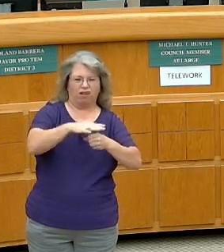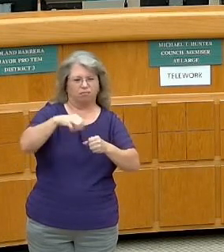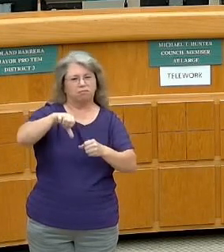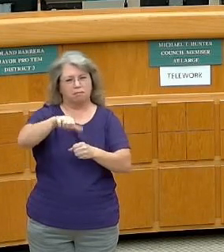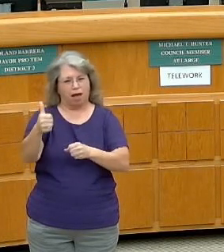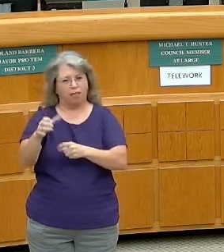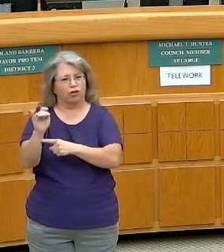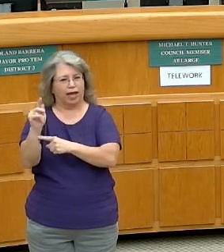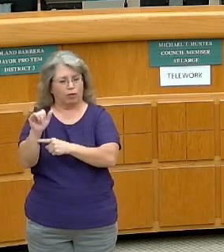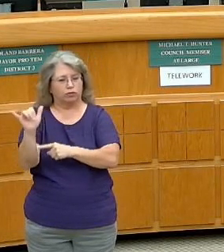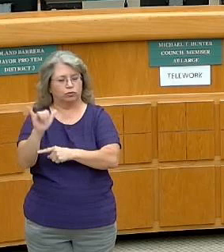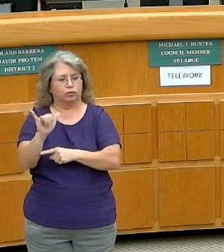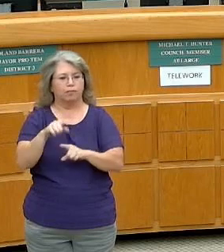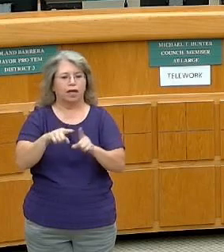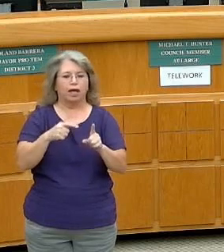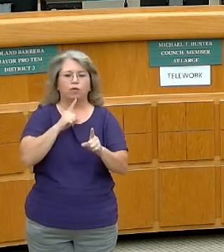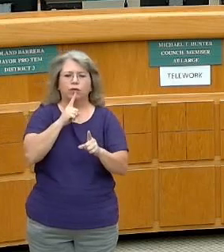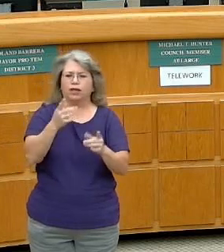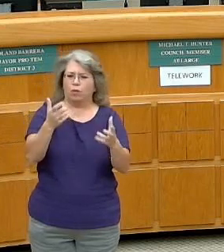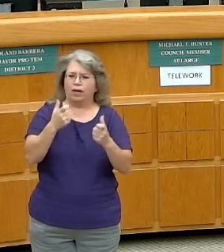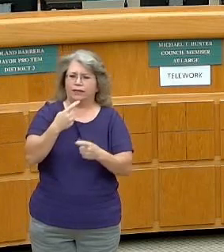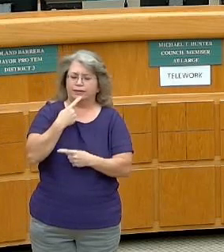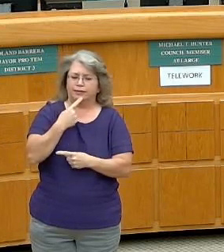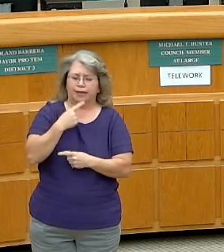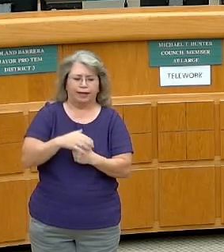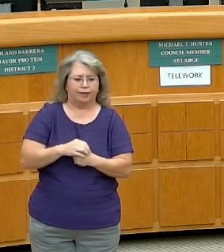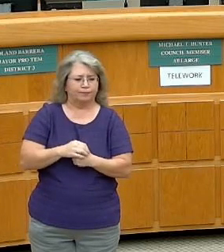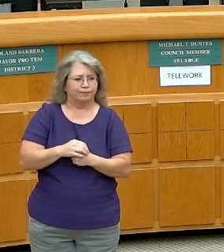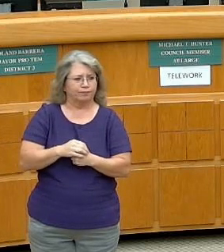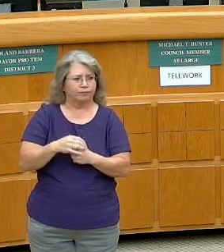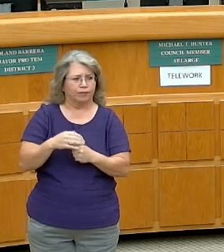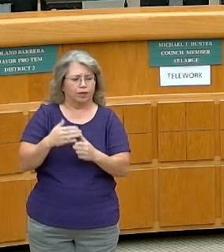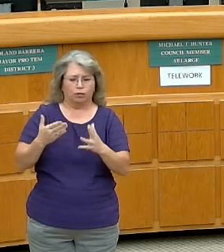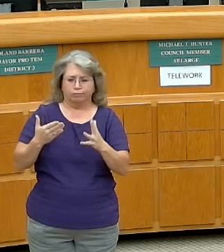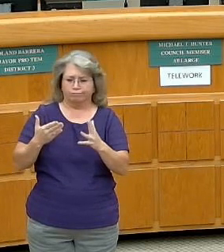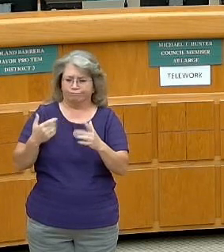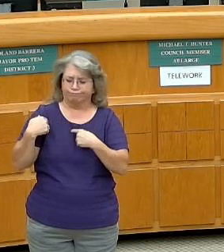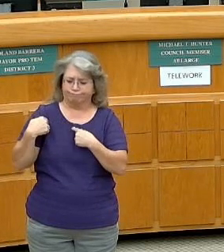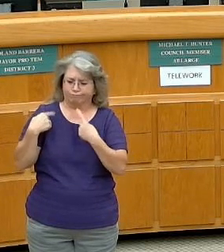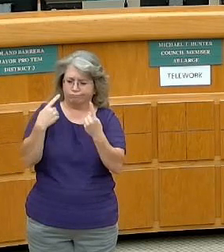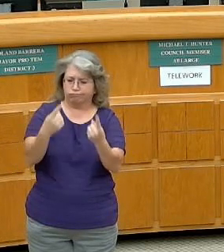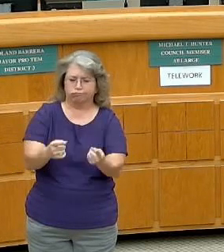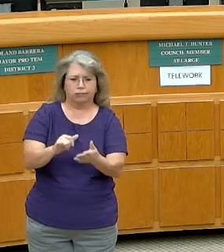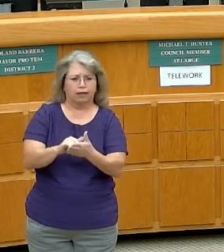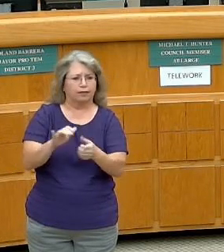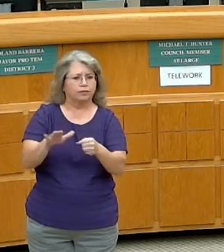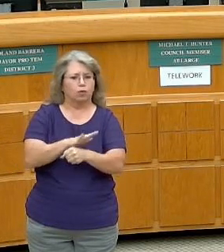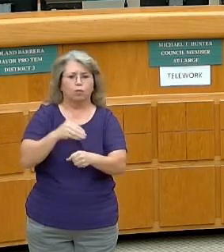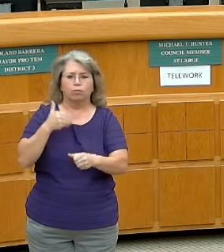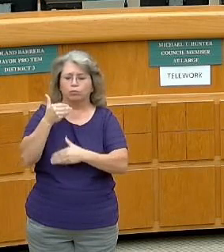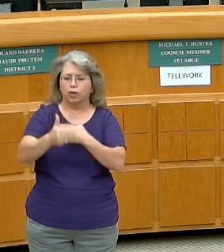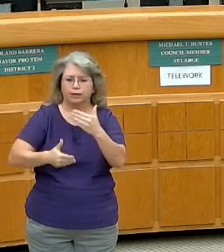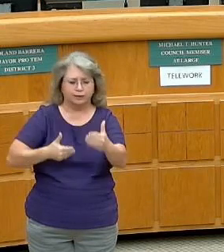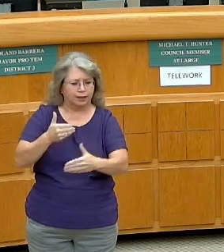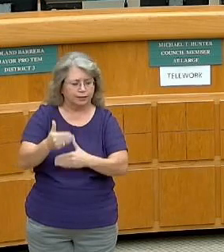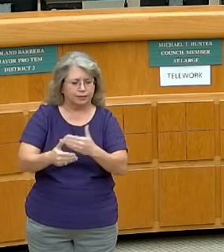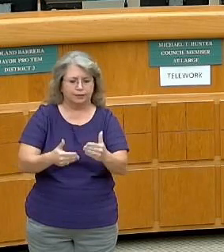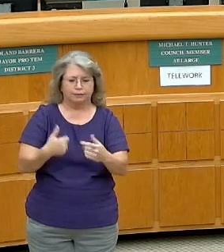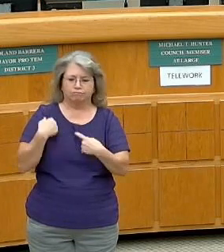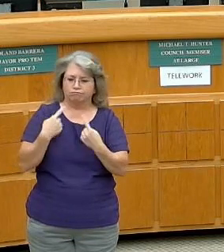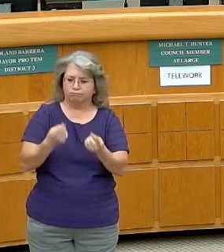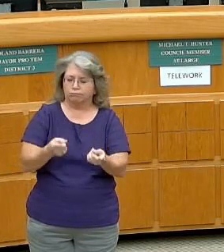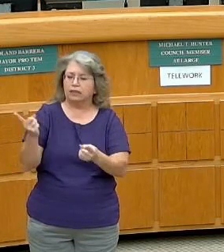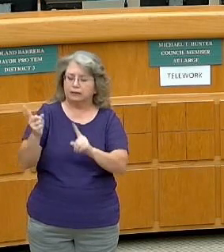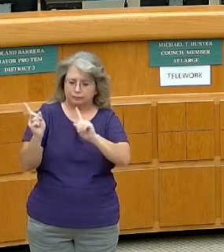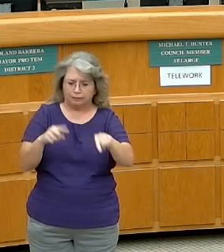be able to say is that literally since throughout this entire process, not only has he come